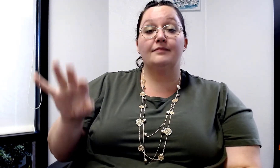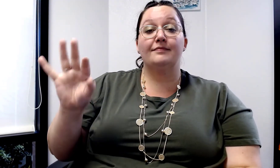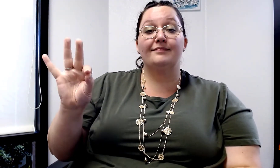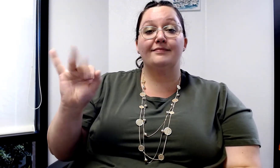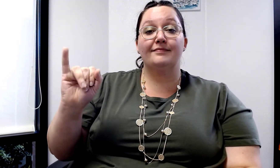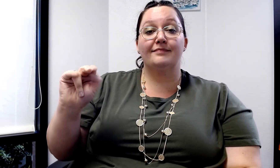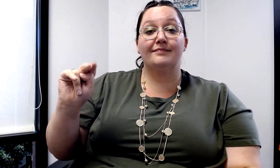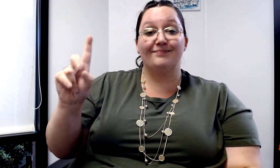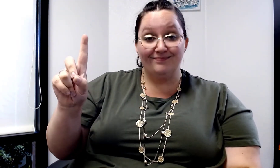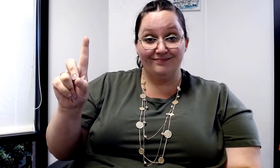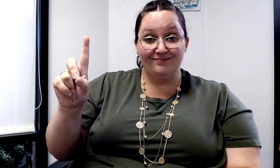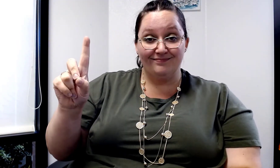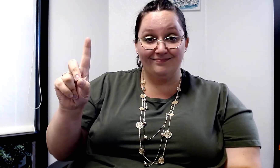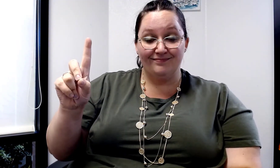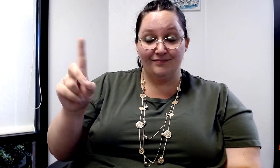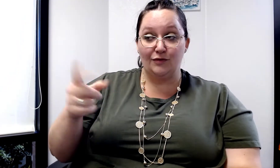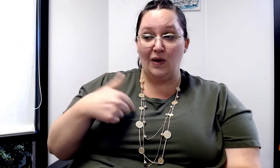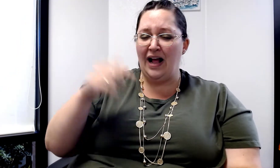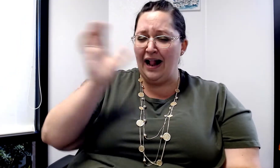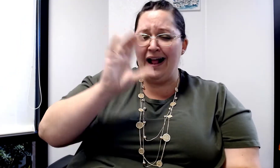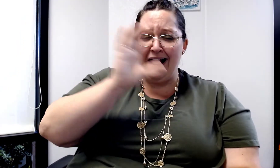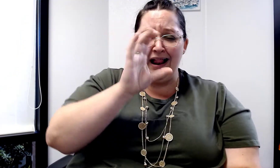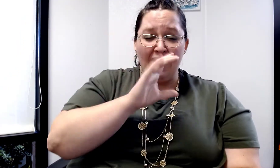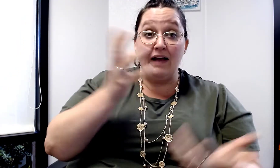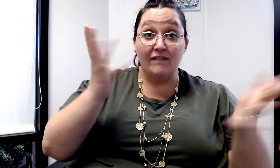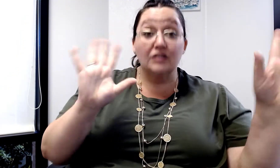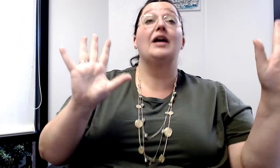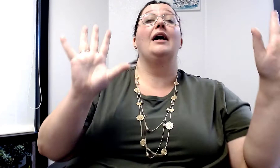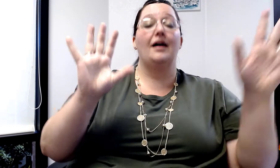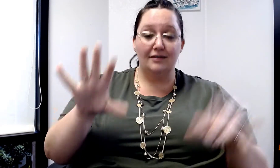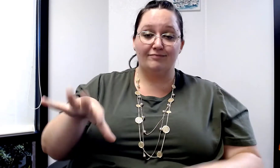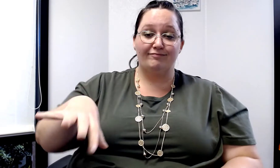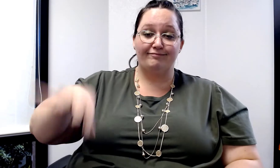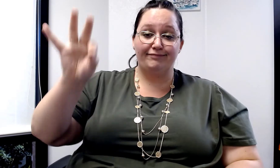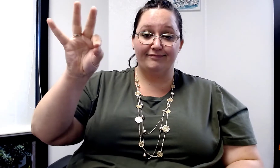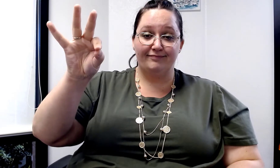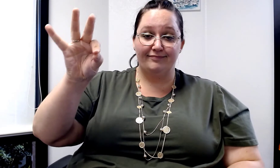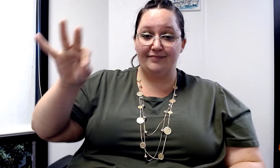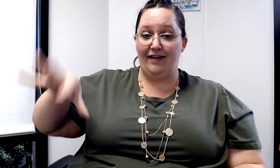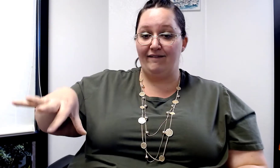48. If you've been looking for something, now you found it. Find.